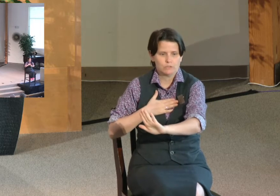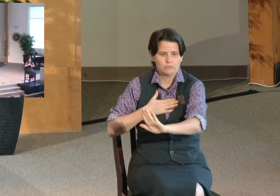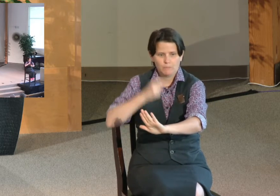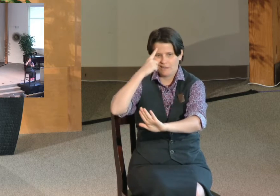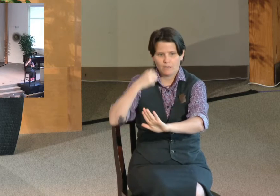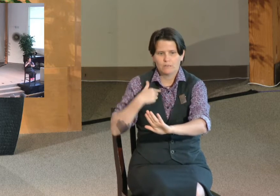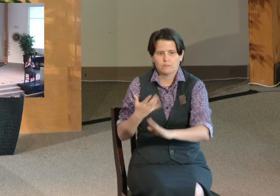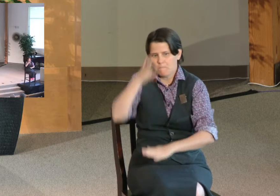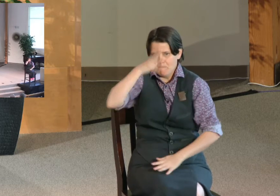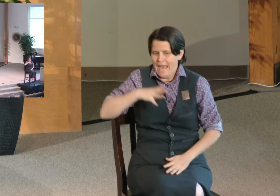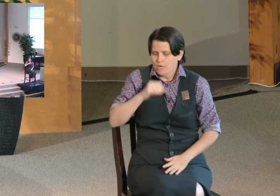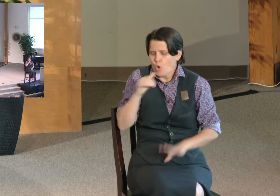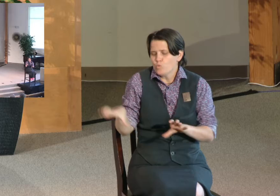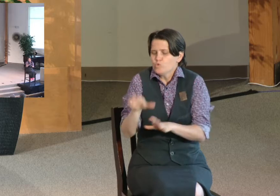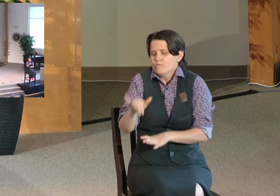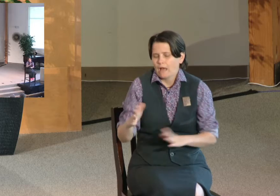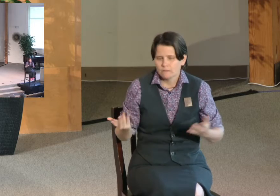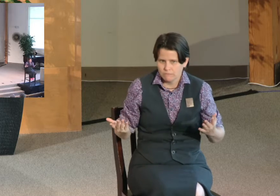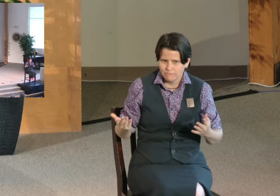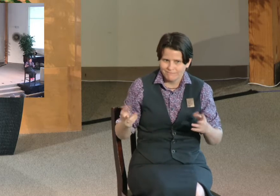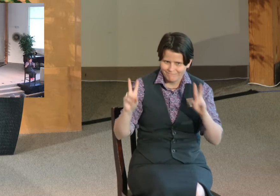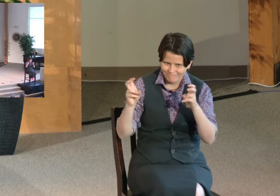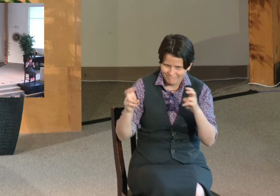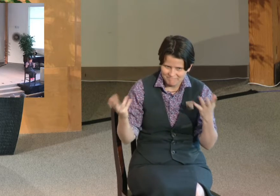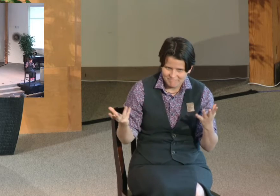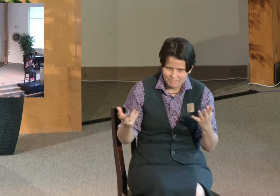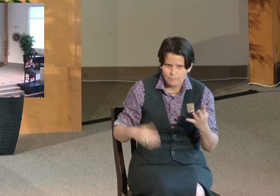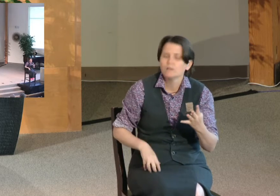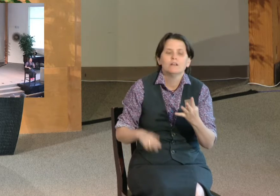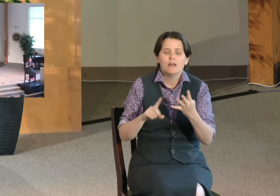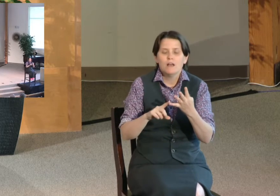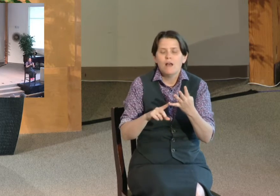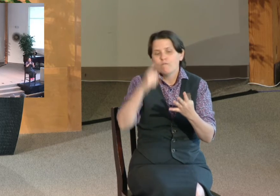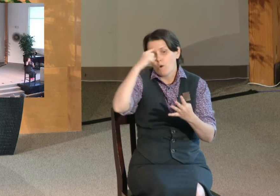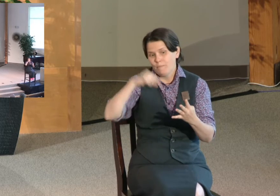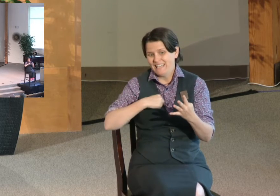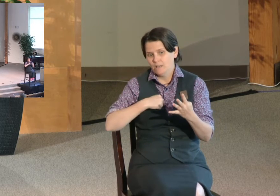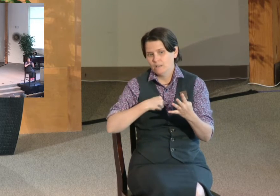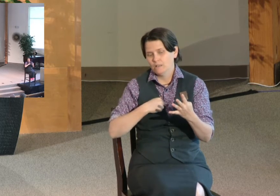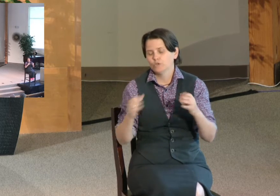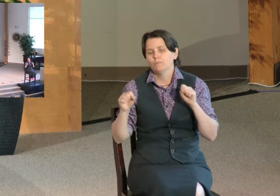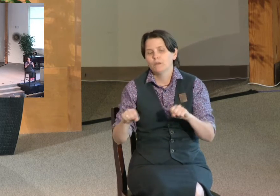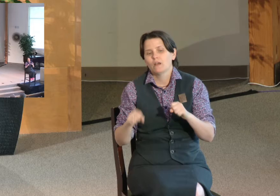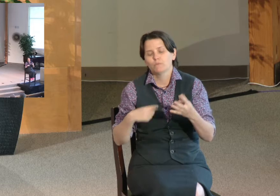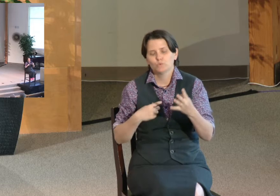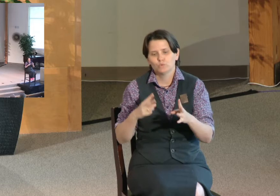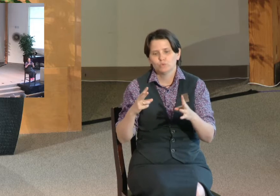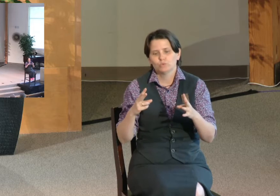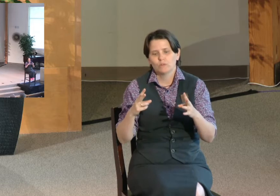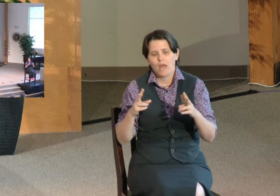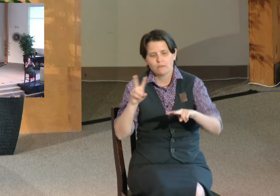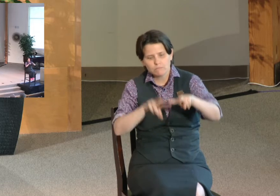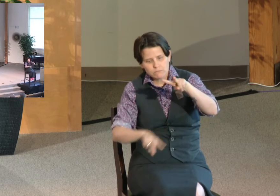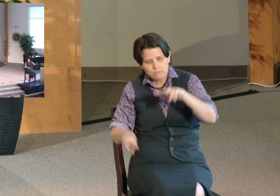really nice is for me to stand here before you and know that I've truly transformed in that relationship. Like